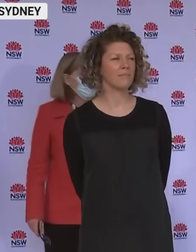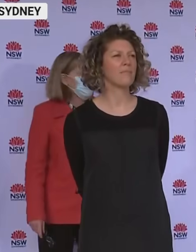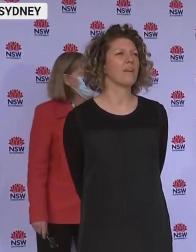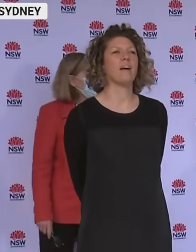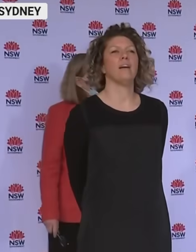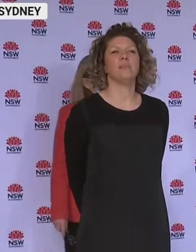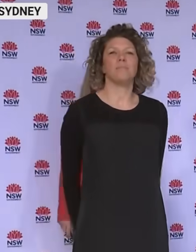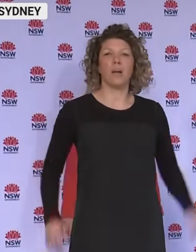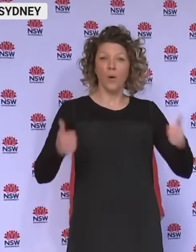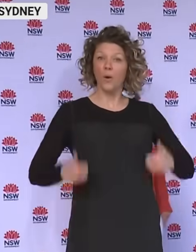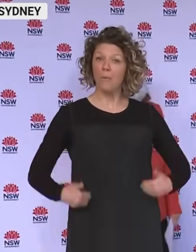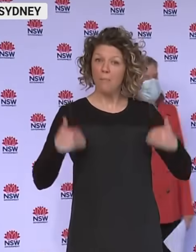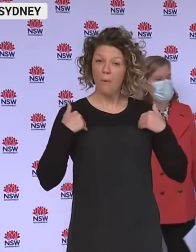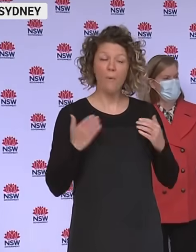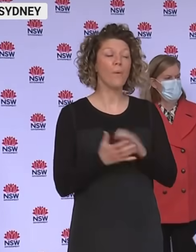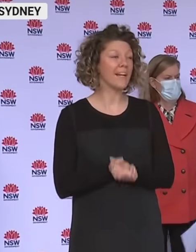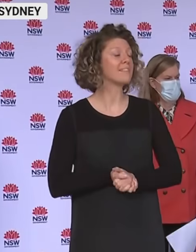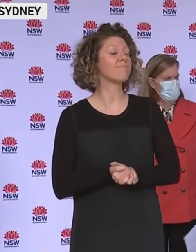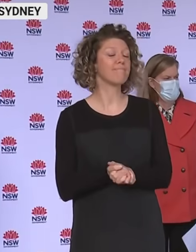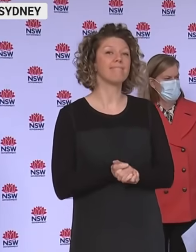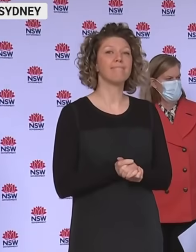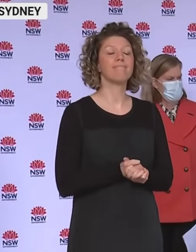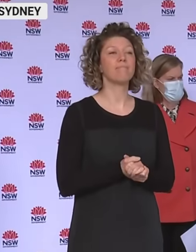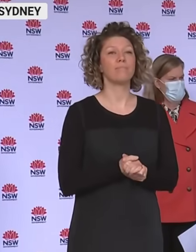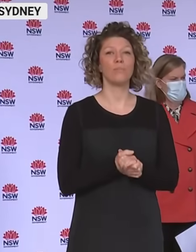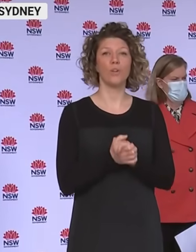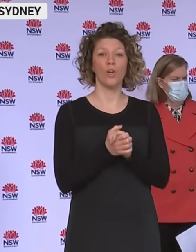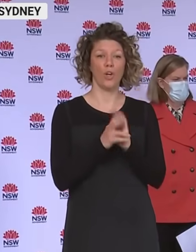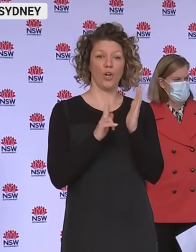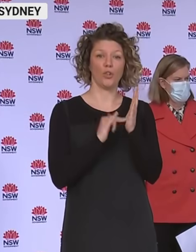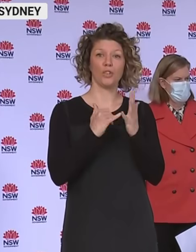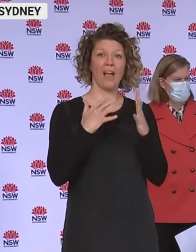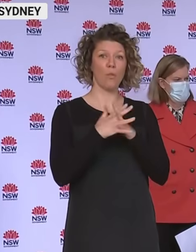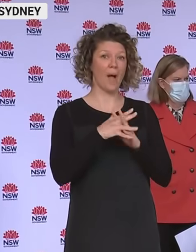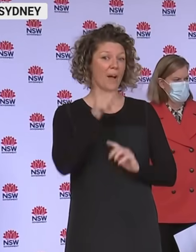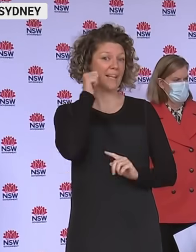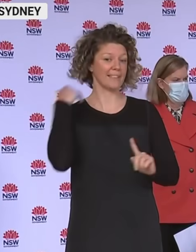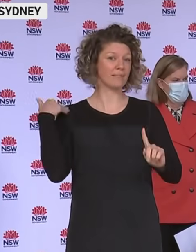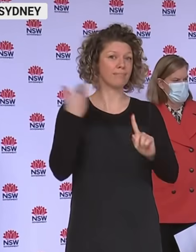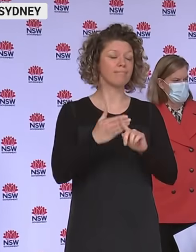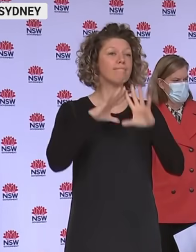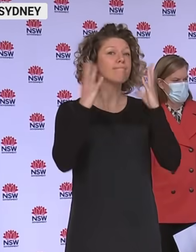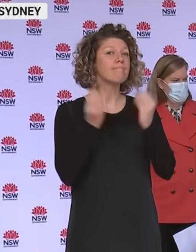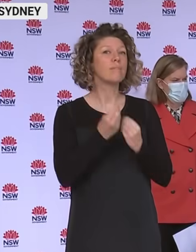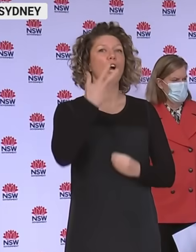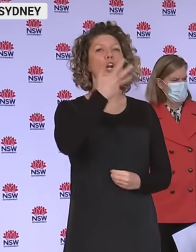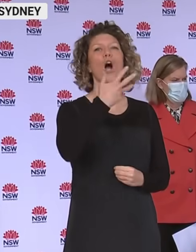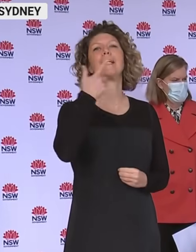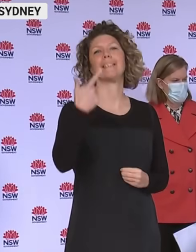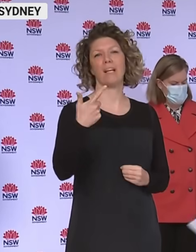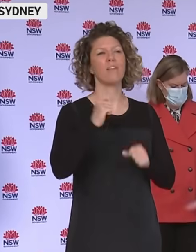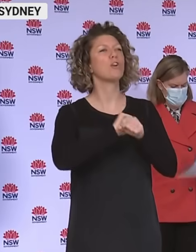Good morning, everybody. As we suspected, New South Wales to 8 p.m. last night had 97 cases of community